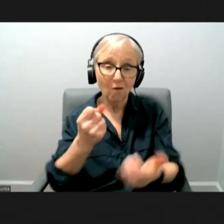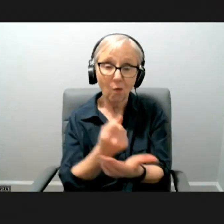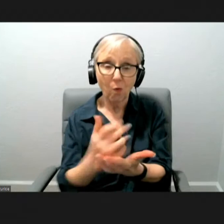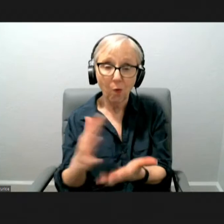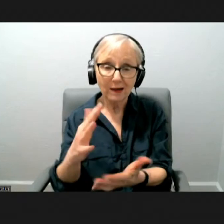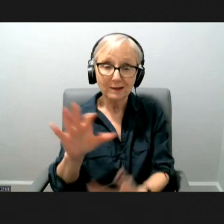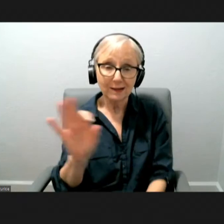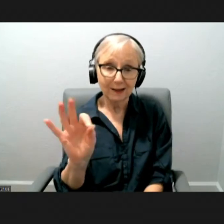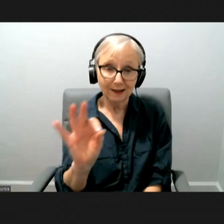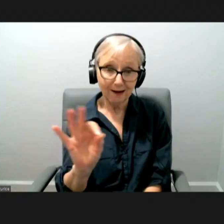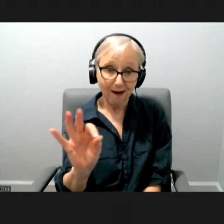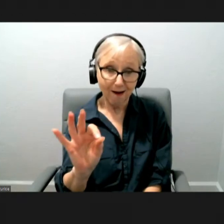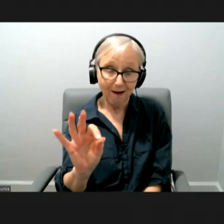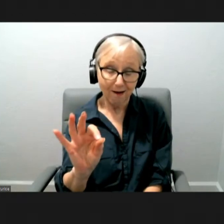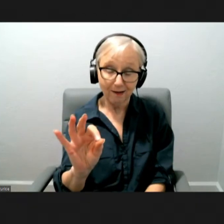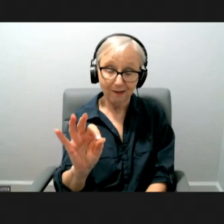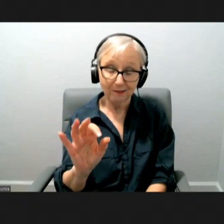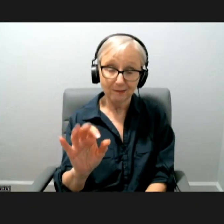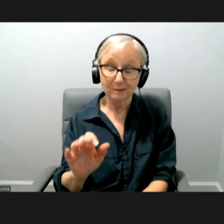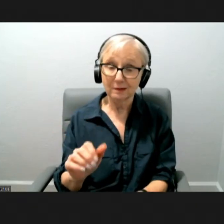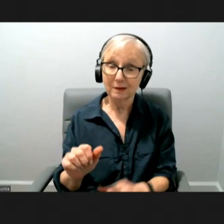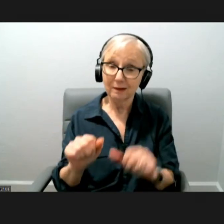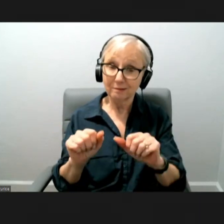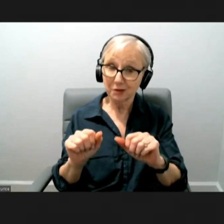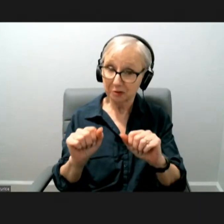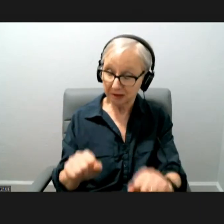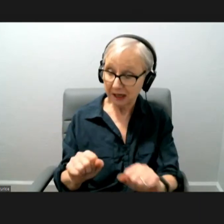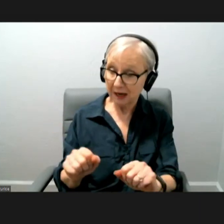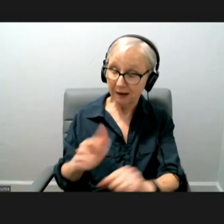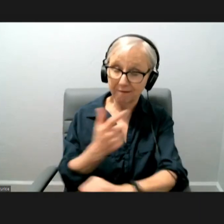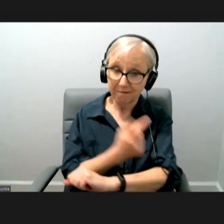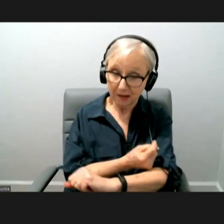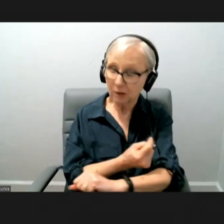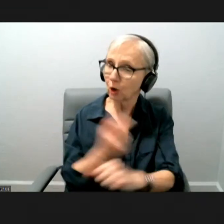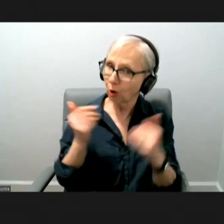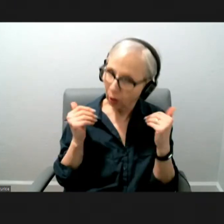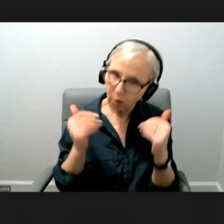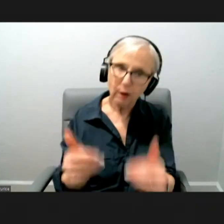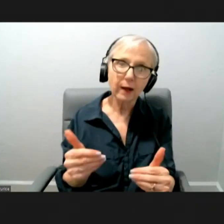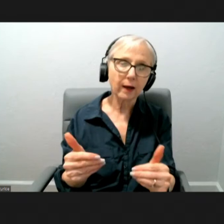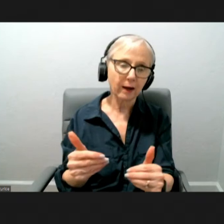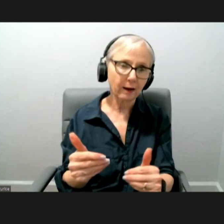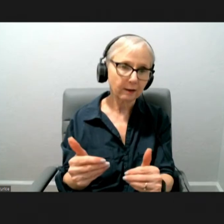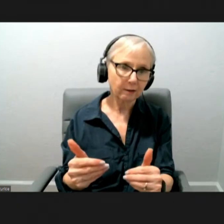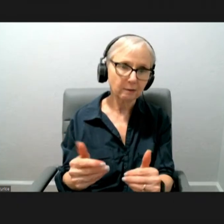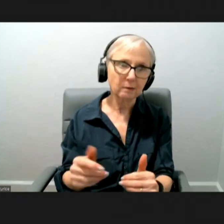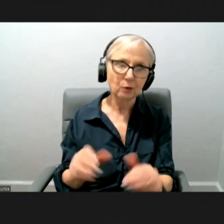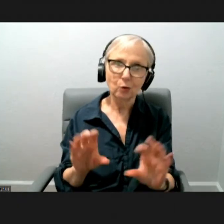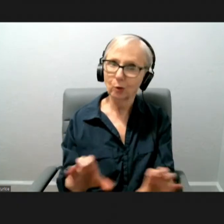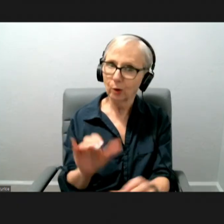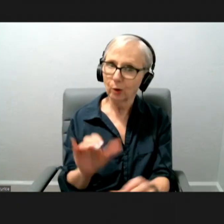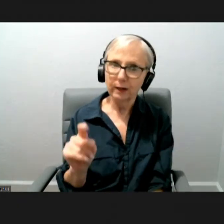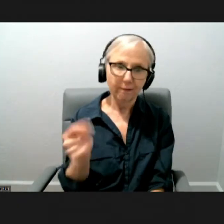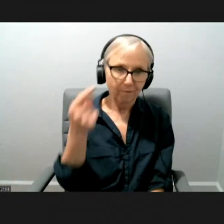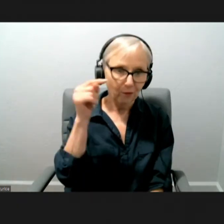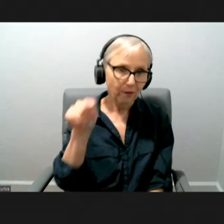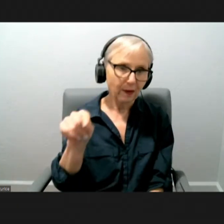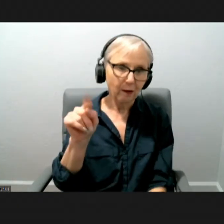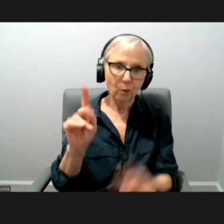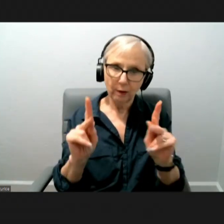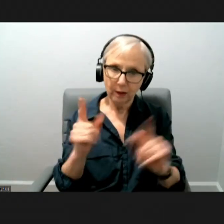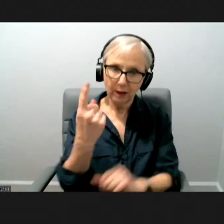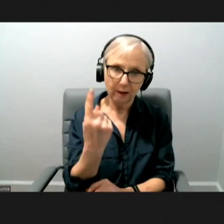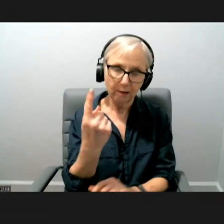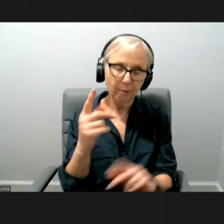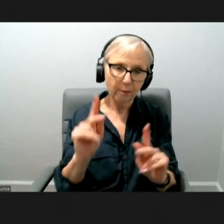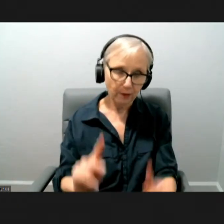in order to vaccinate that one person, we were encouraging that activity to occur. And so we